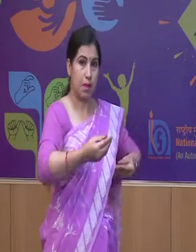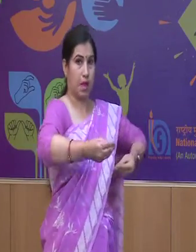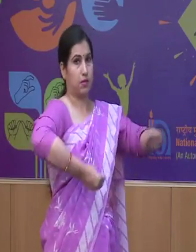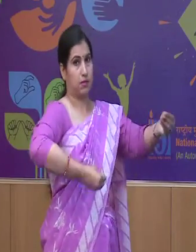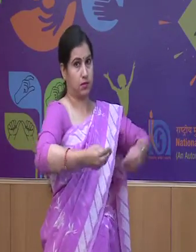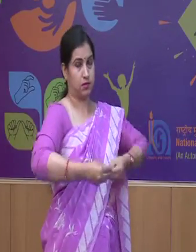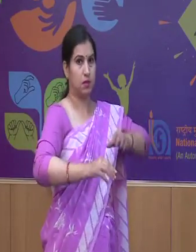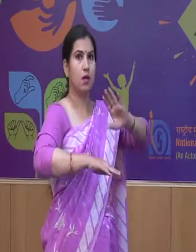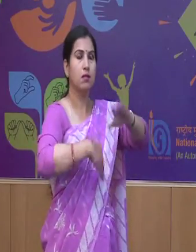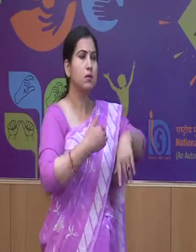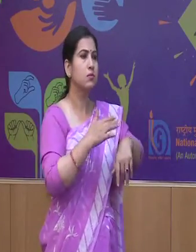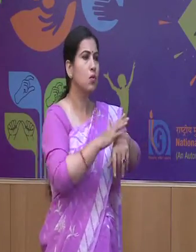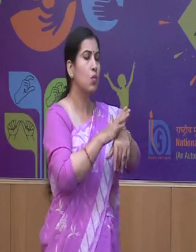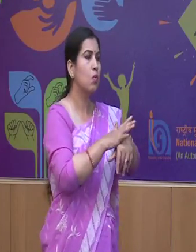became its rulers.